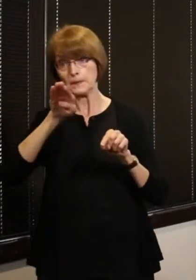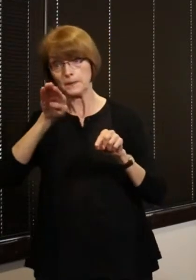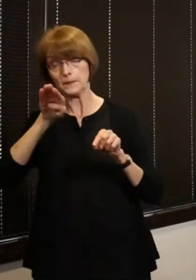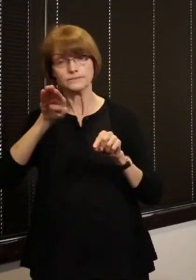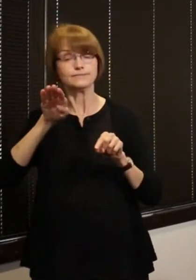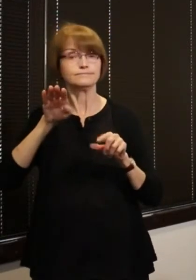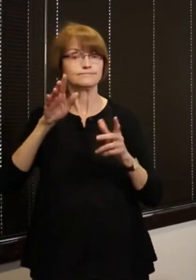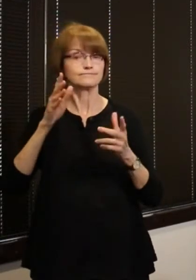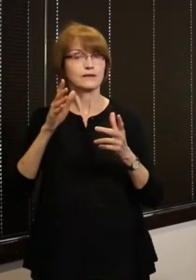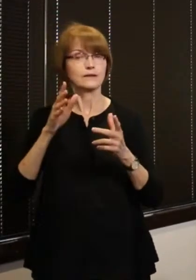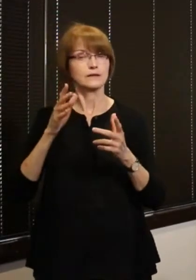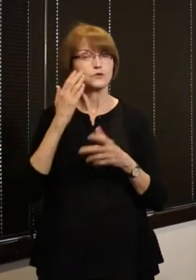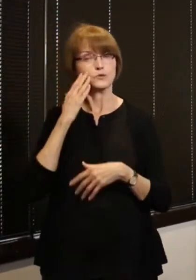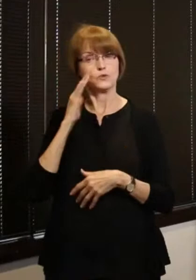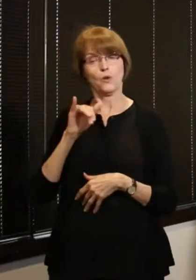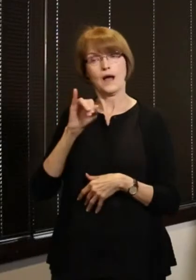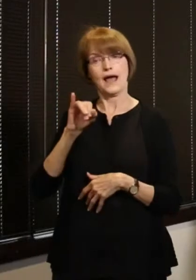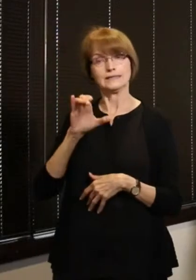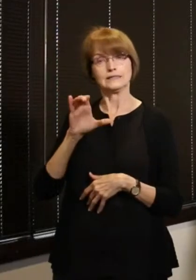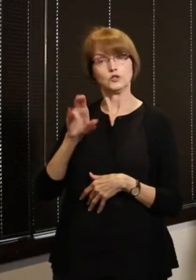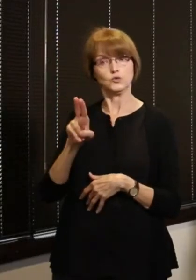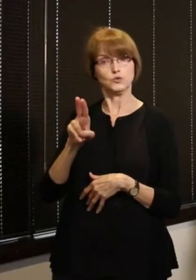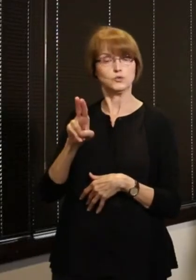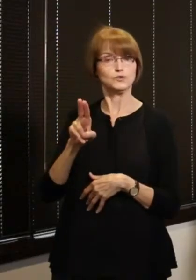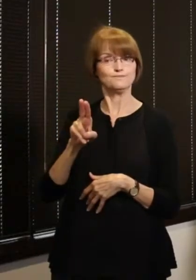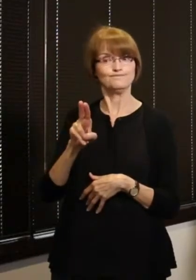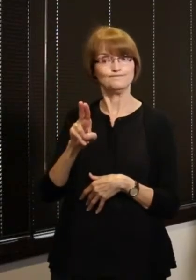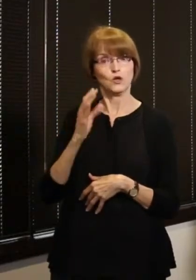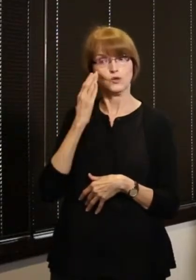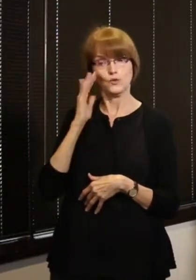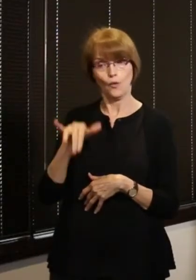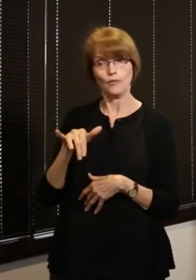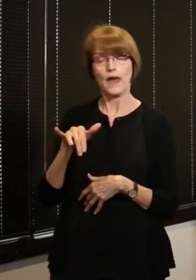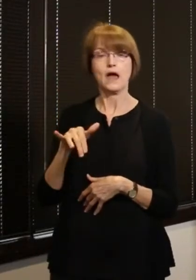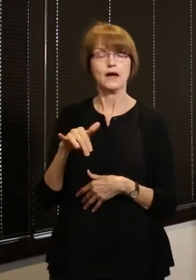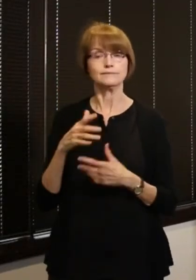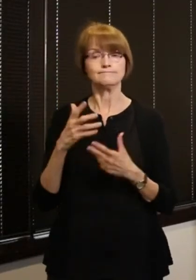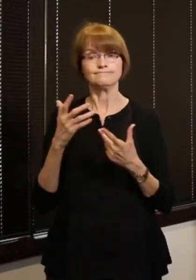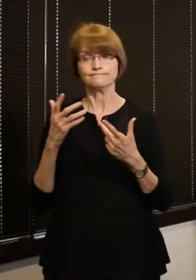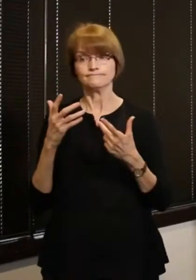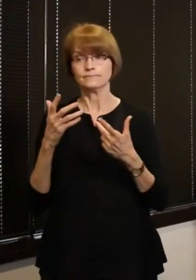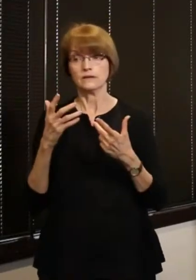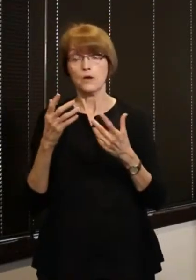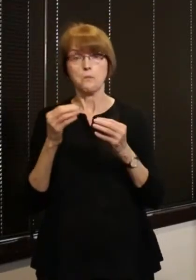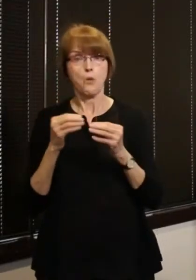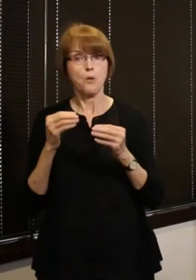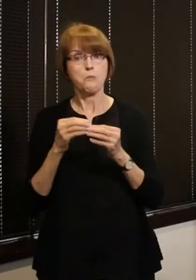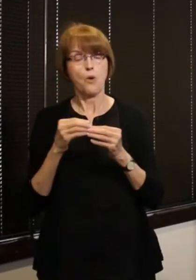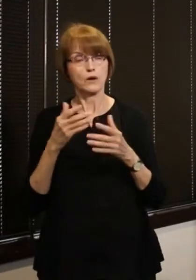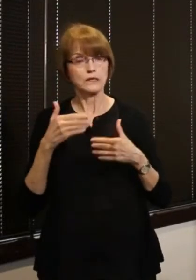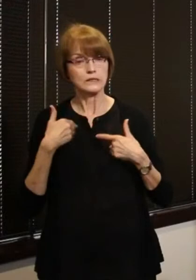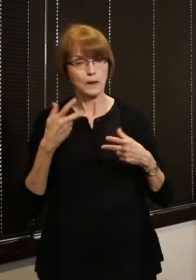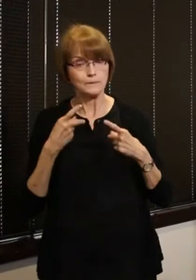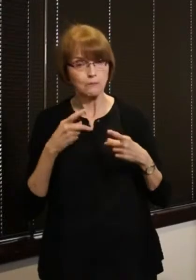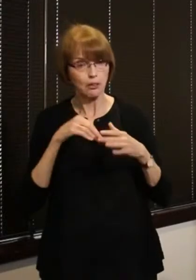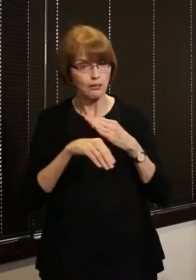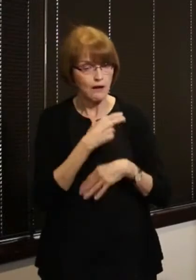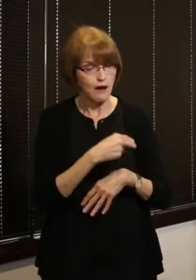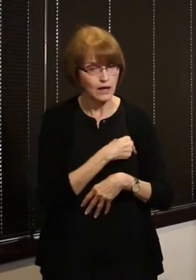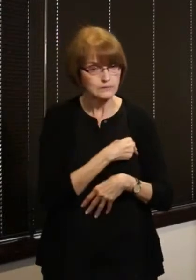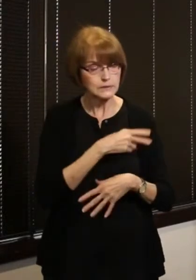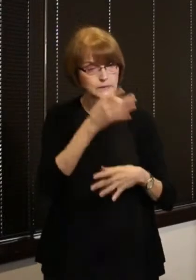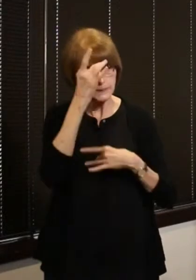about our intensive care unit status and how it's being affected by a younger patient population